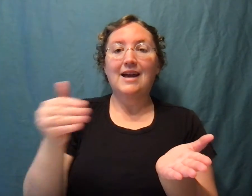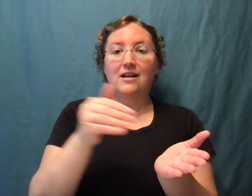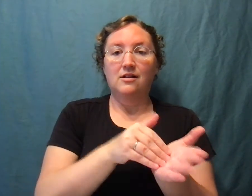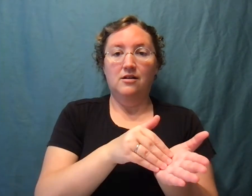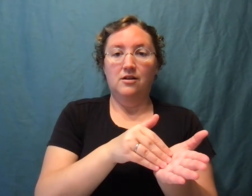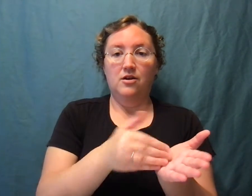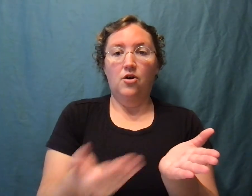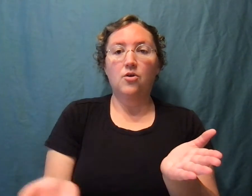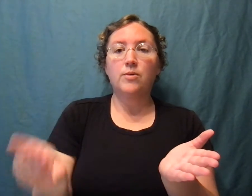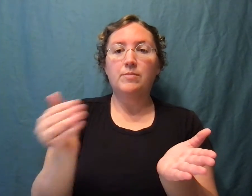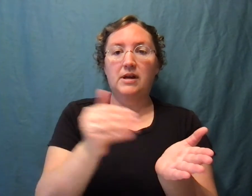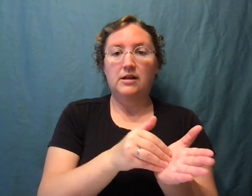Again or repeat.